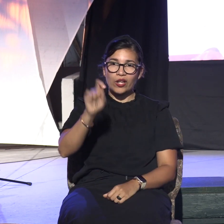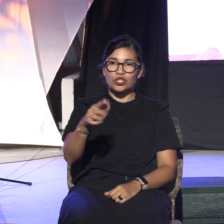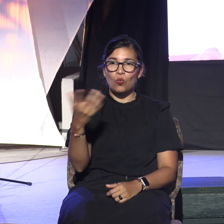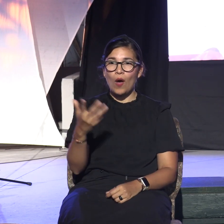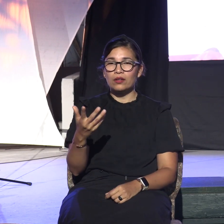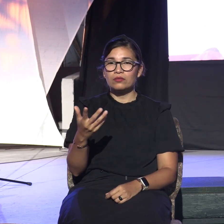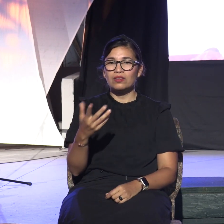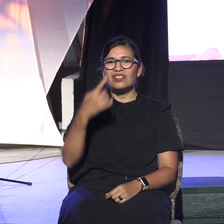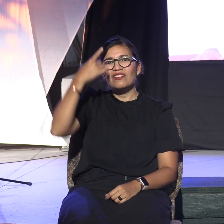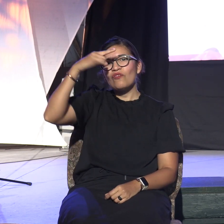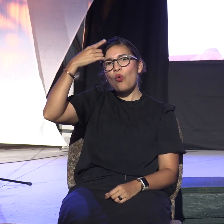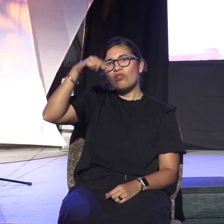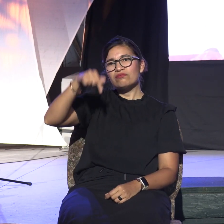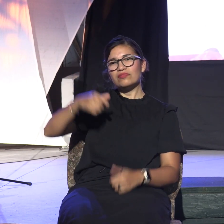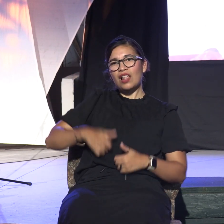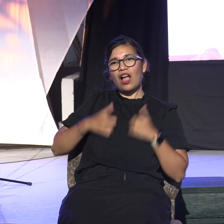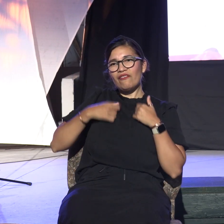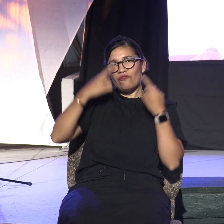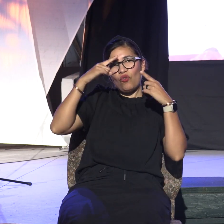Give kids everything.